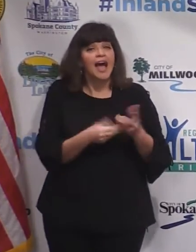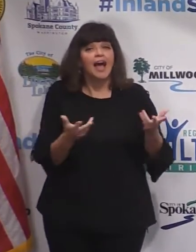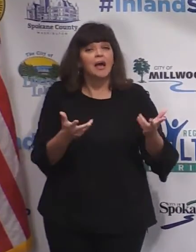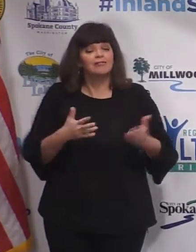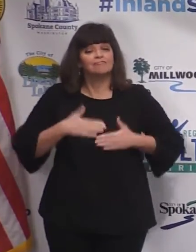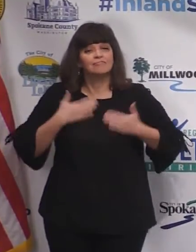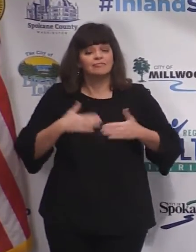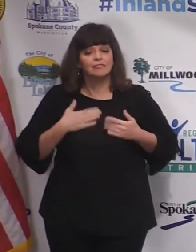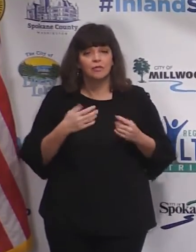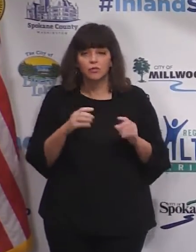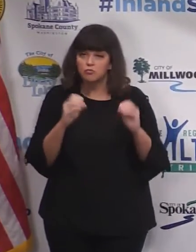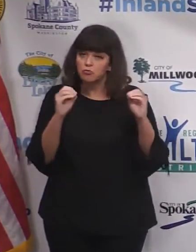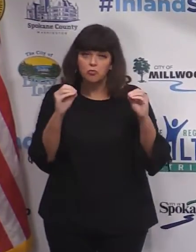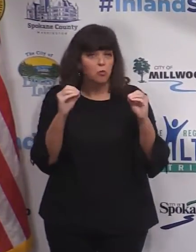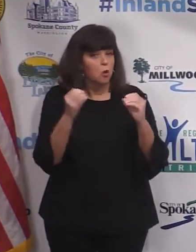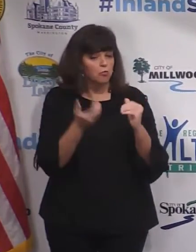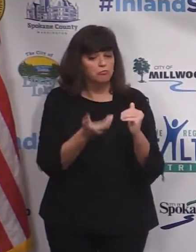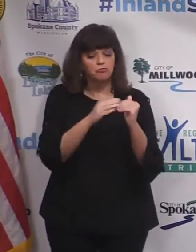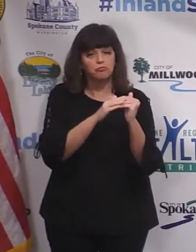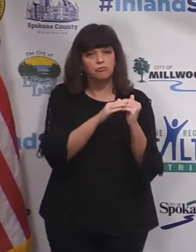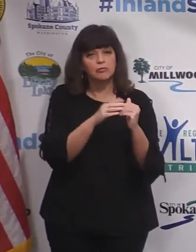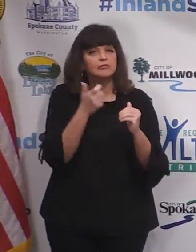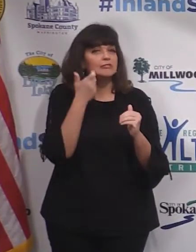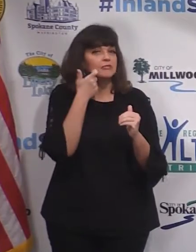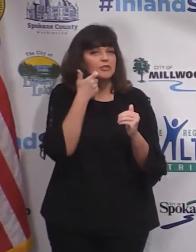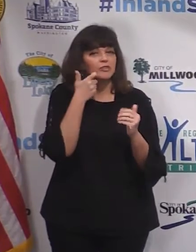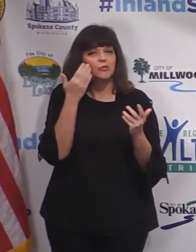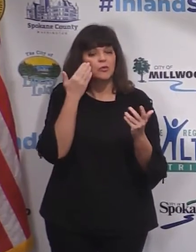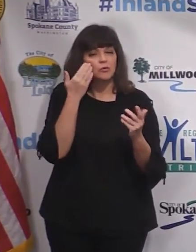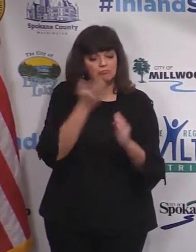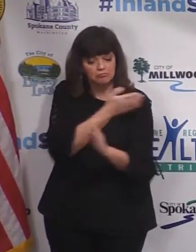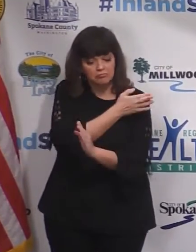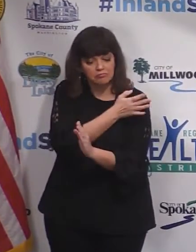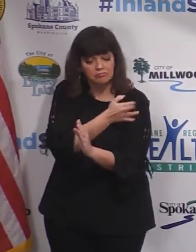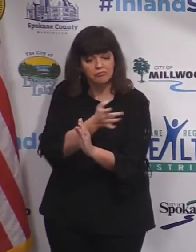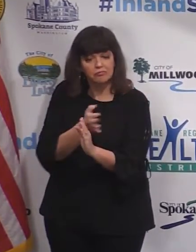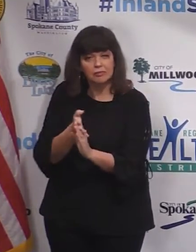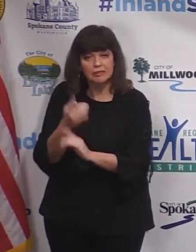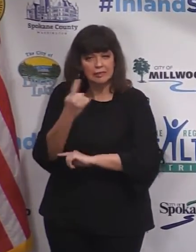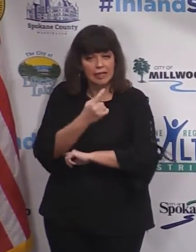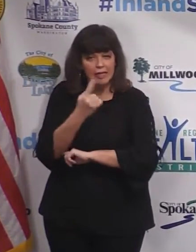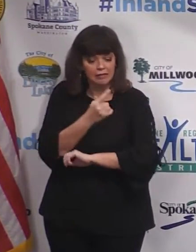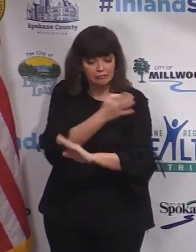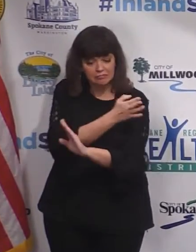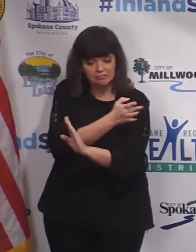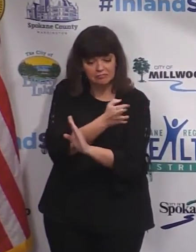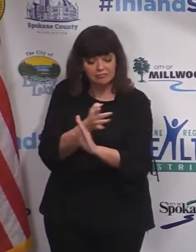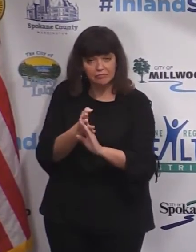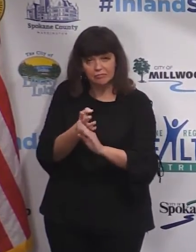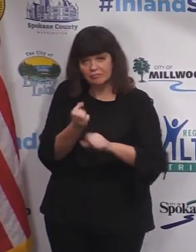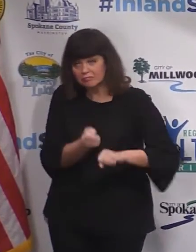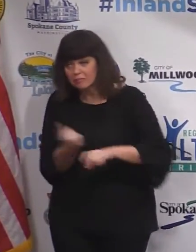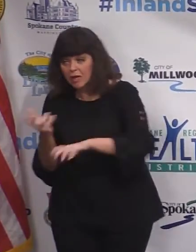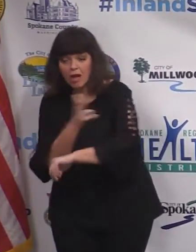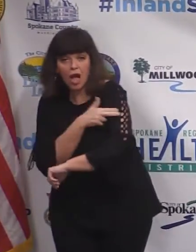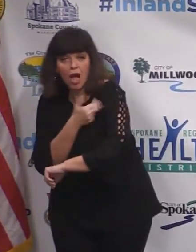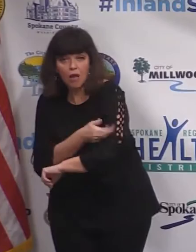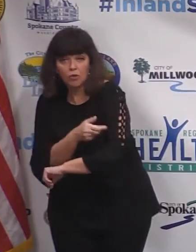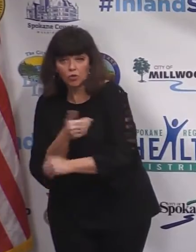further increase in hospitalizations over the past few days, so that's very encouraging. We still have 10 individuals, however, in the